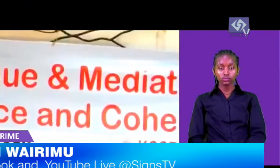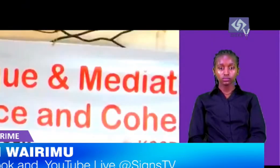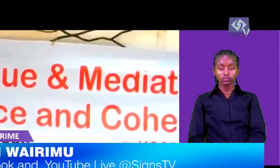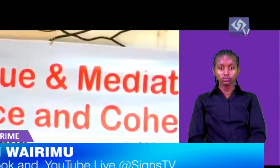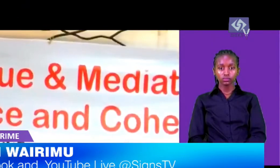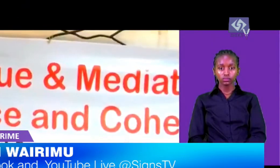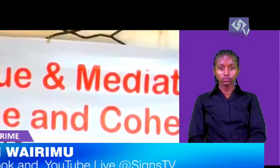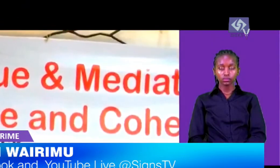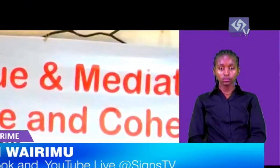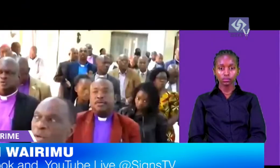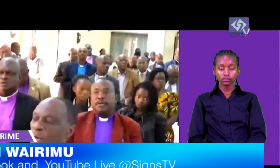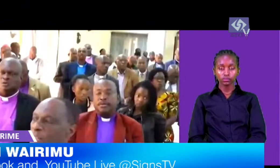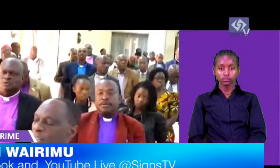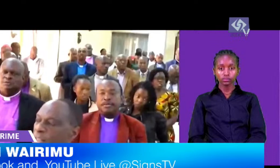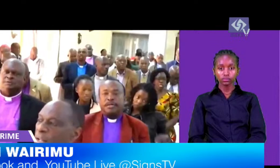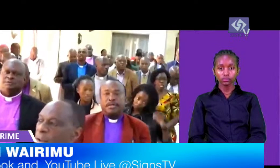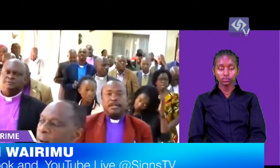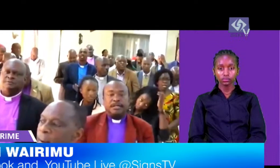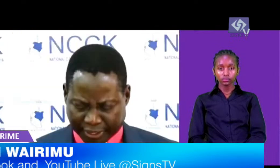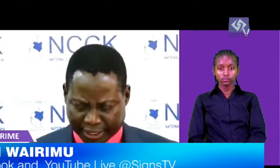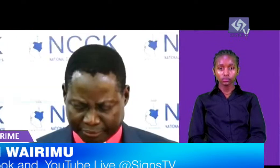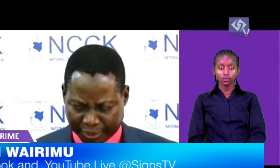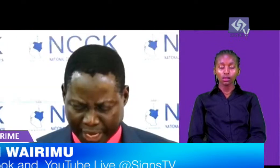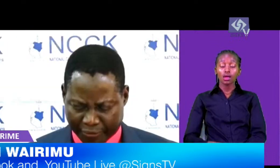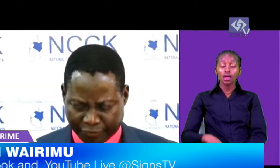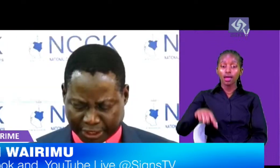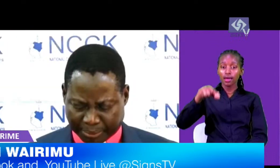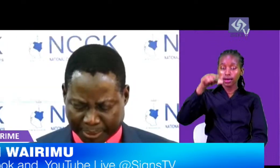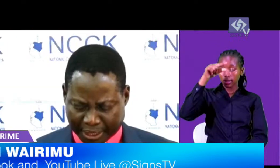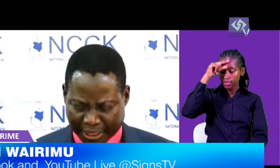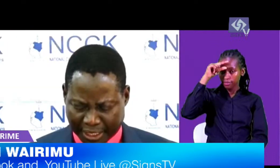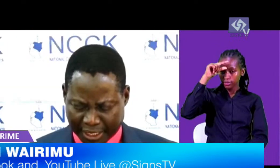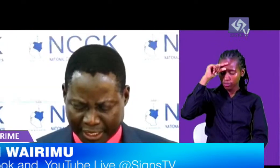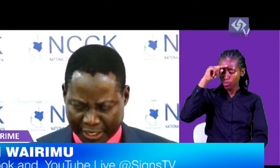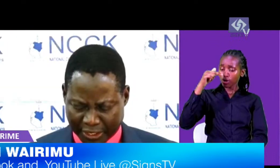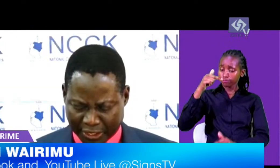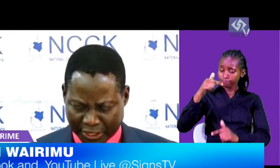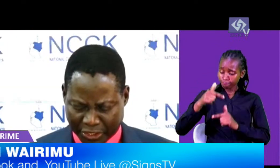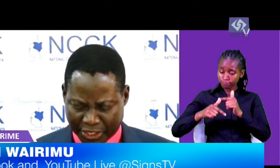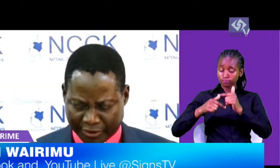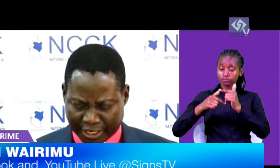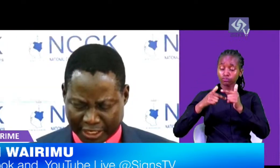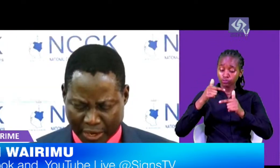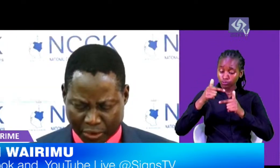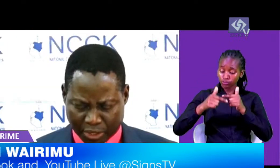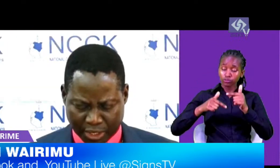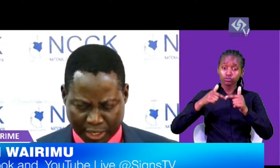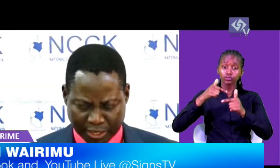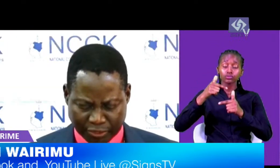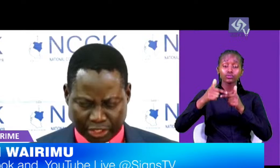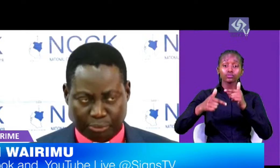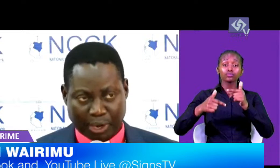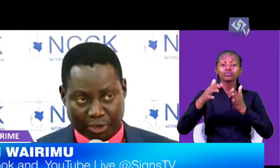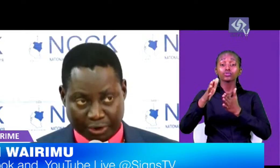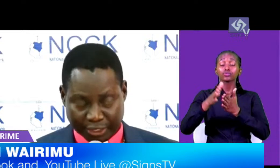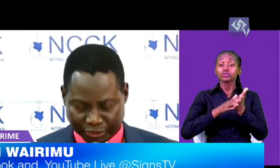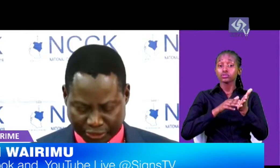The executive is progressively and visibly tearing down these